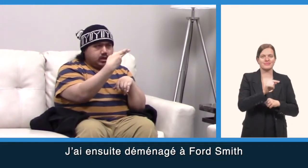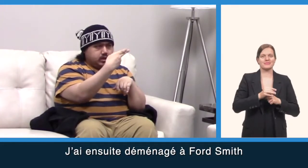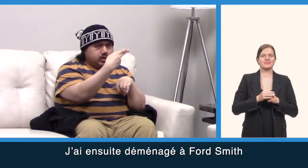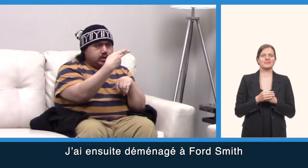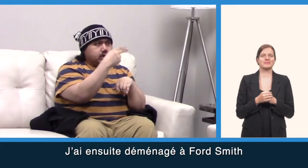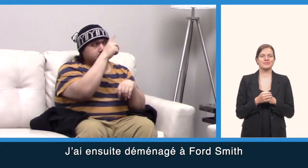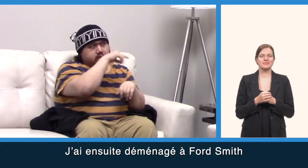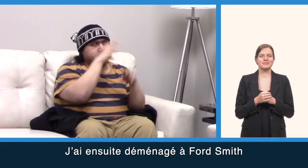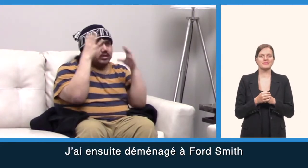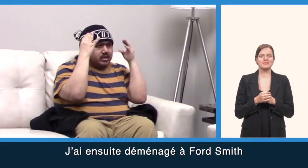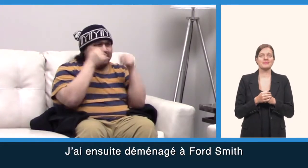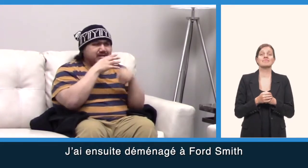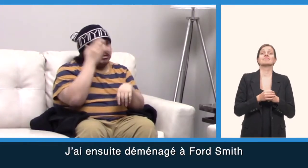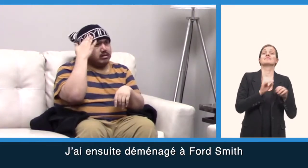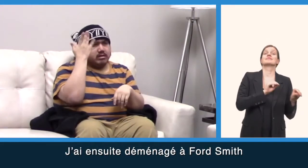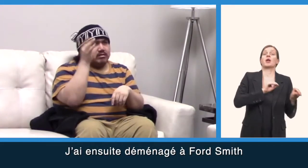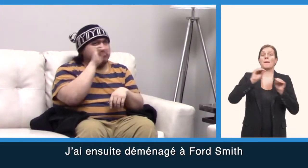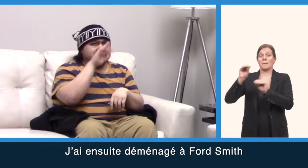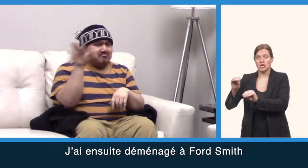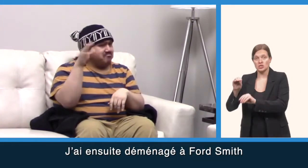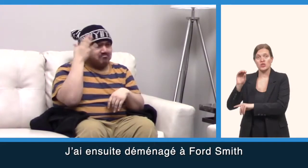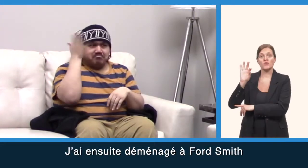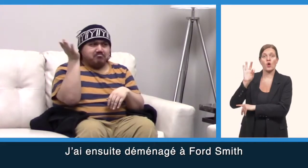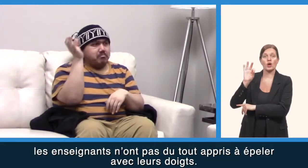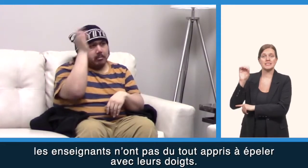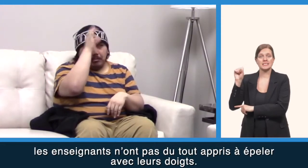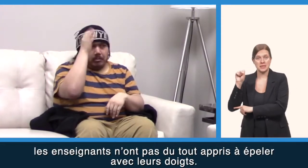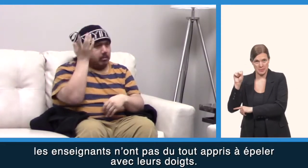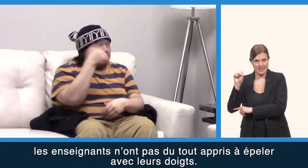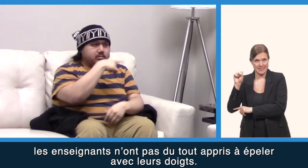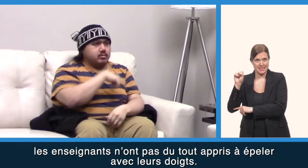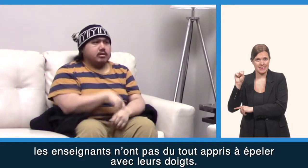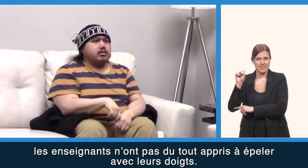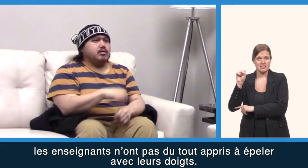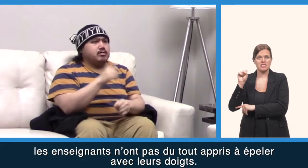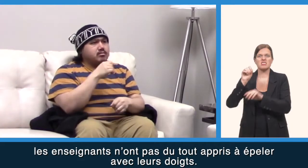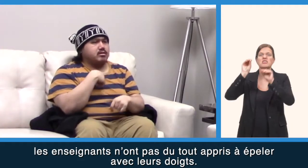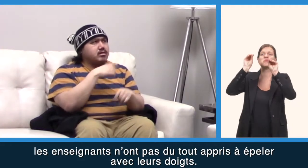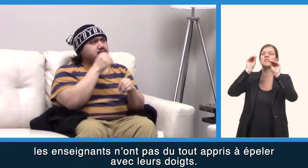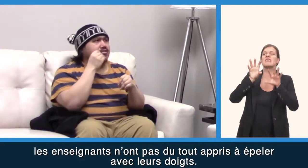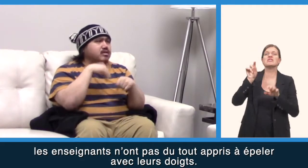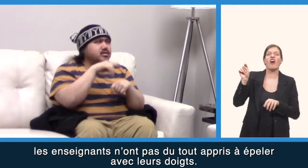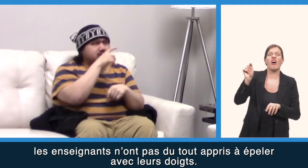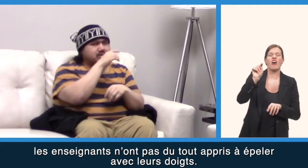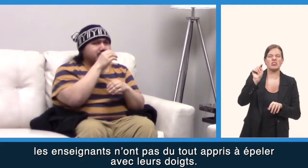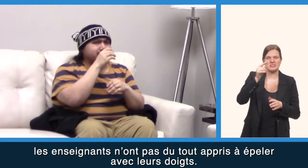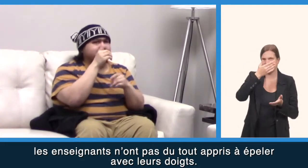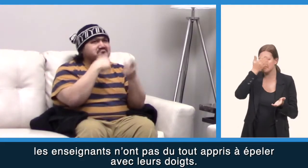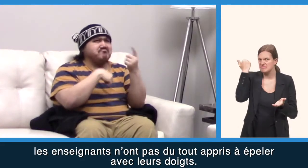Then I moved to Fort Smith. The teacher there didn't know how to fingerspell at all.